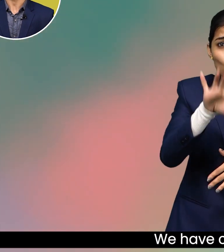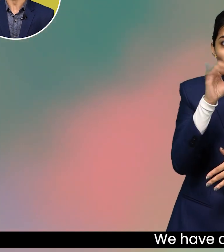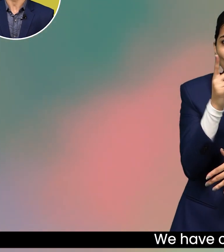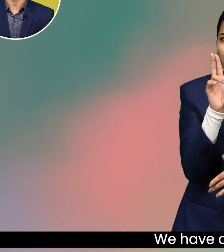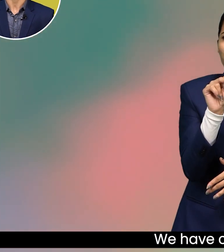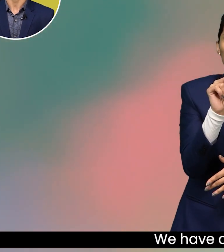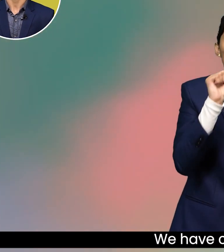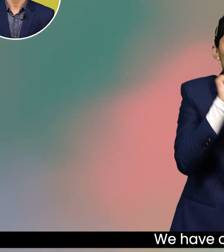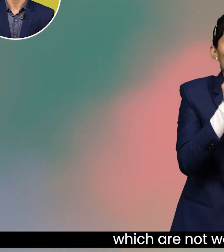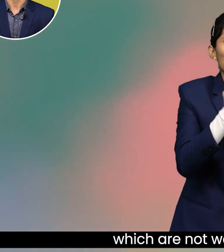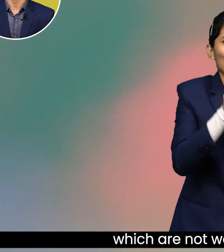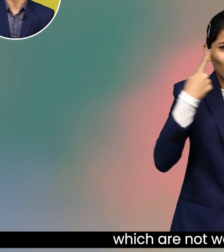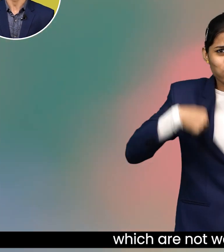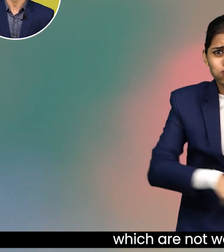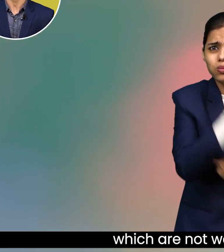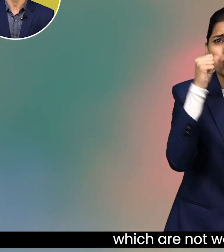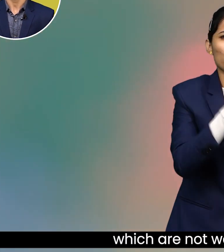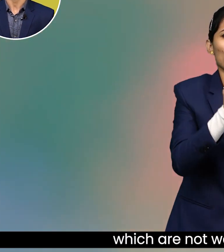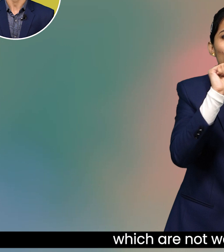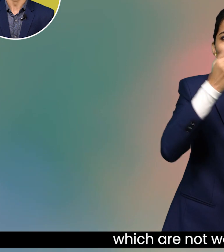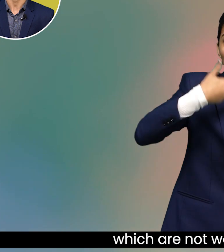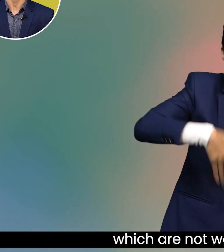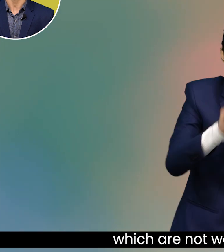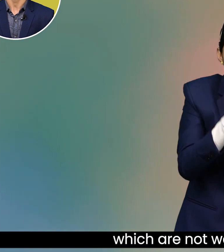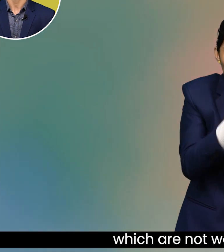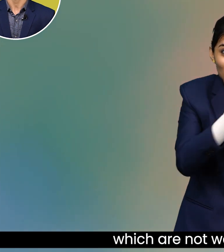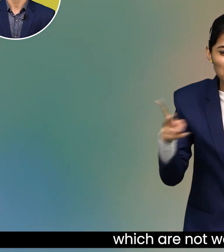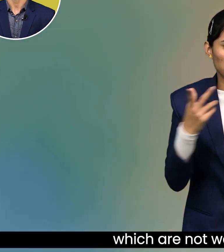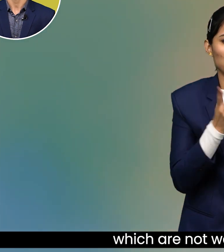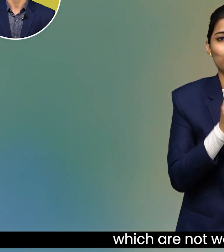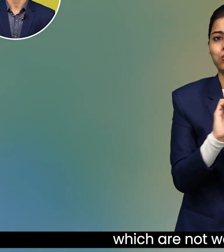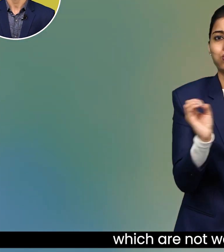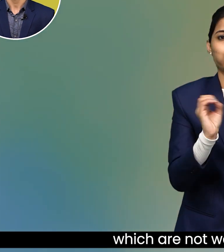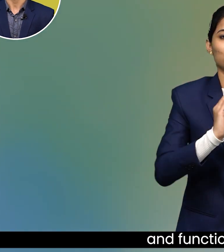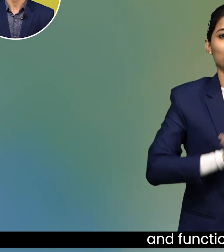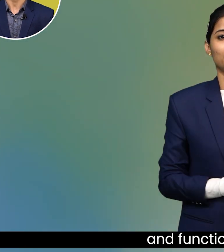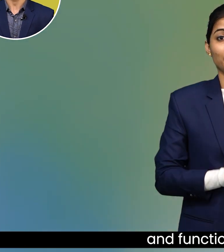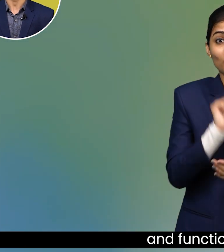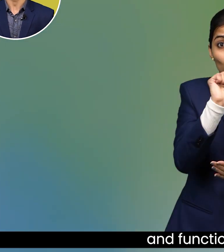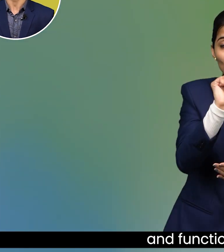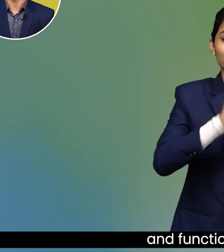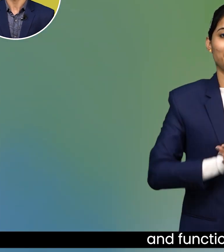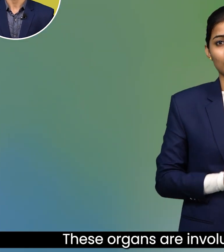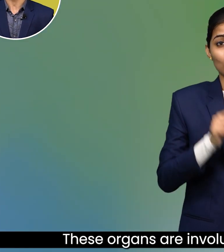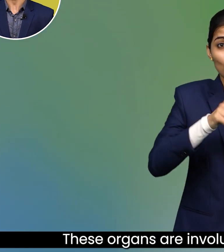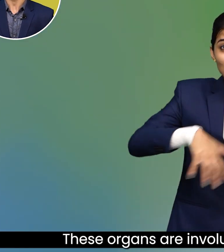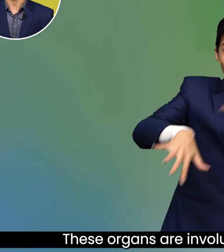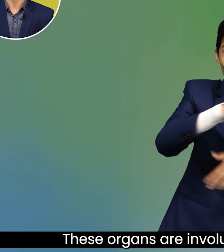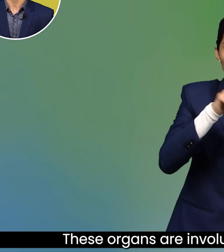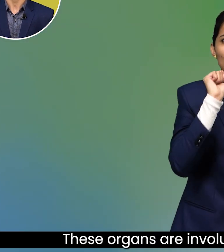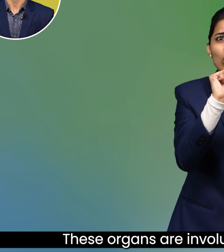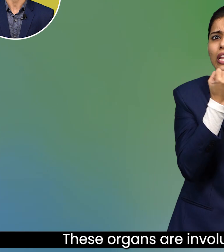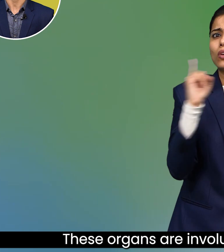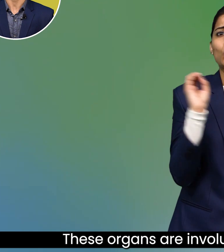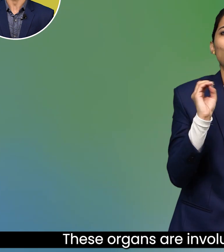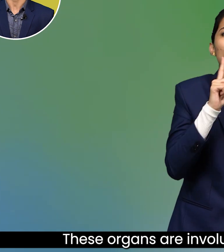We have certain organs which are not working as per our will and function on their own. These